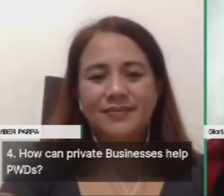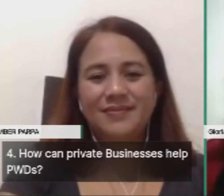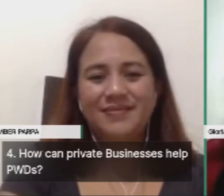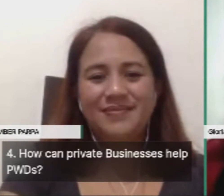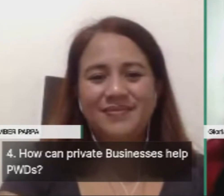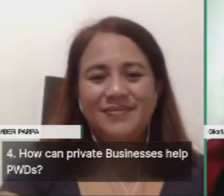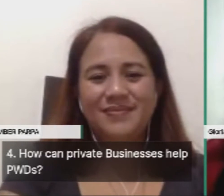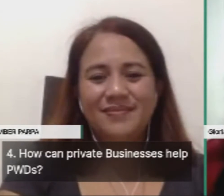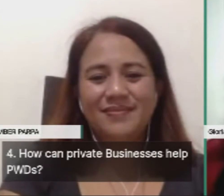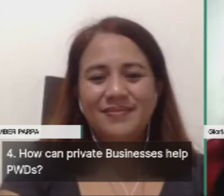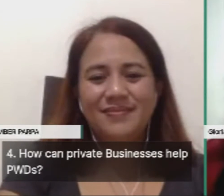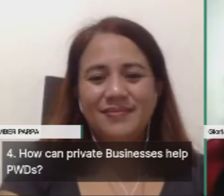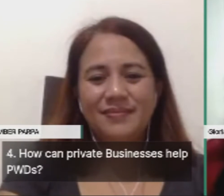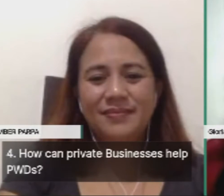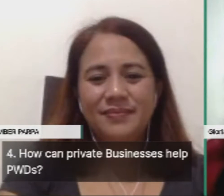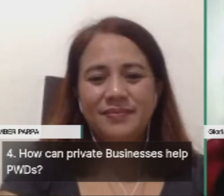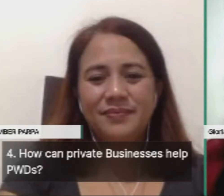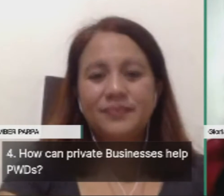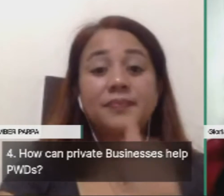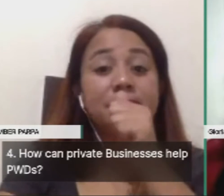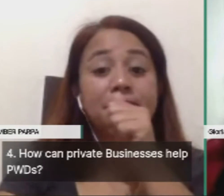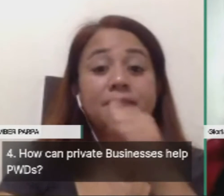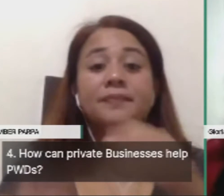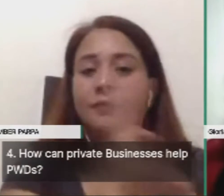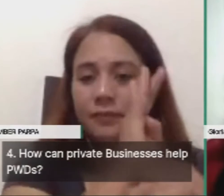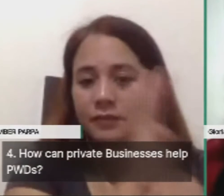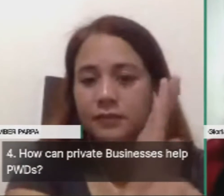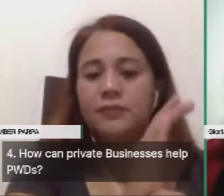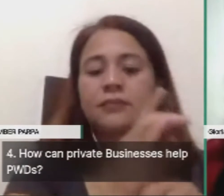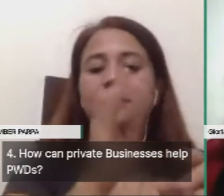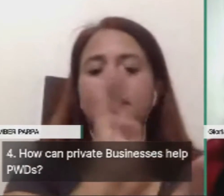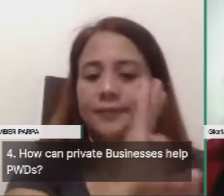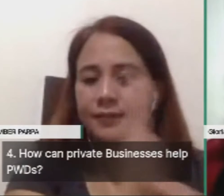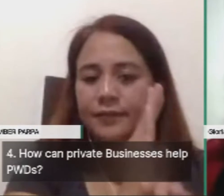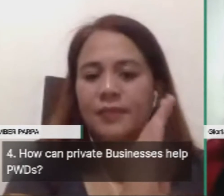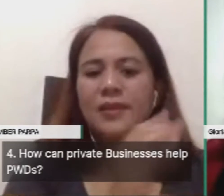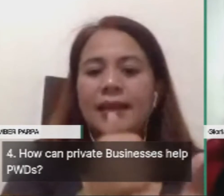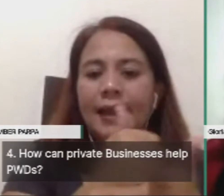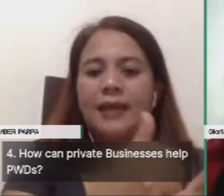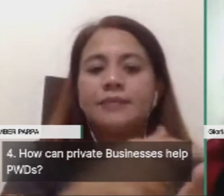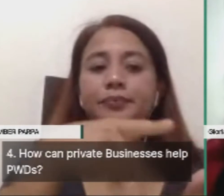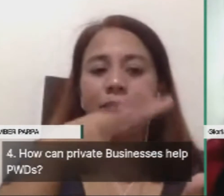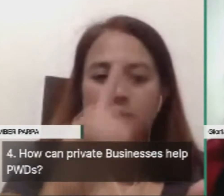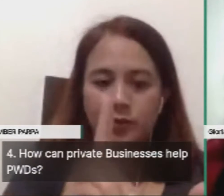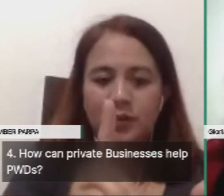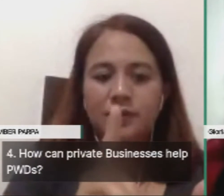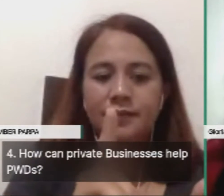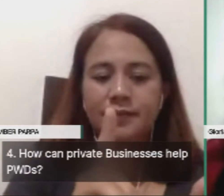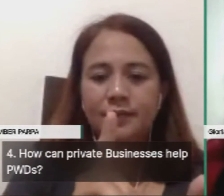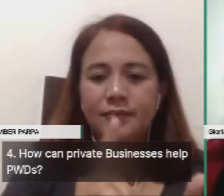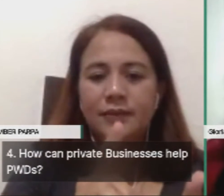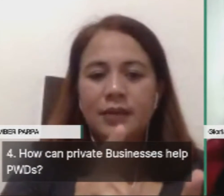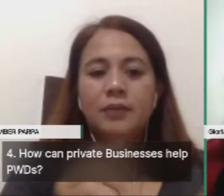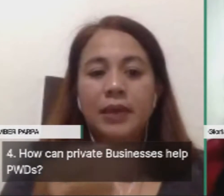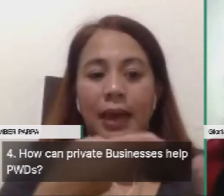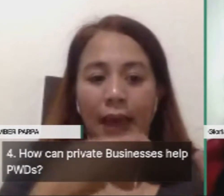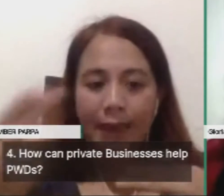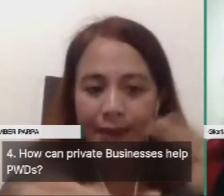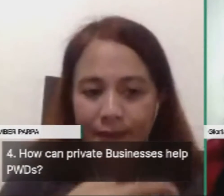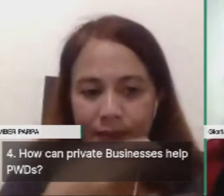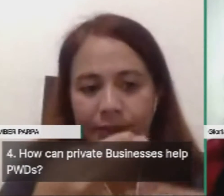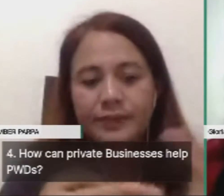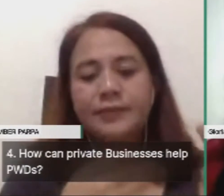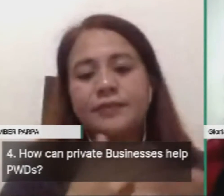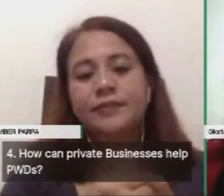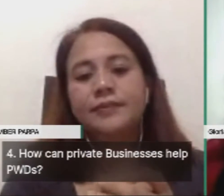Yes. The private businesses helps the PWDs by hiring